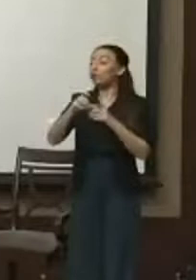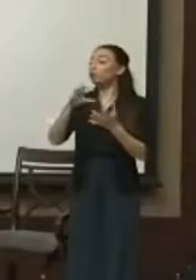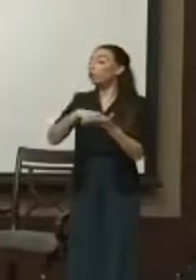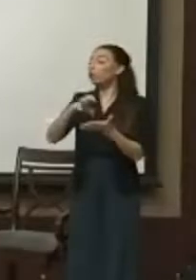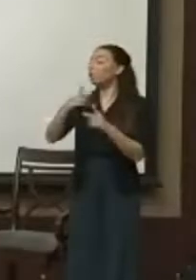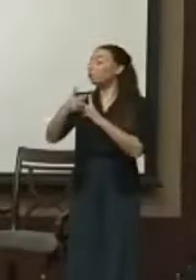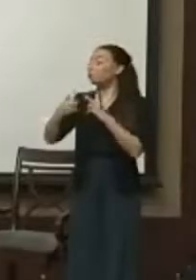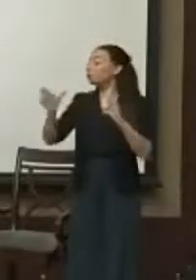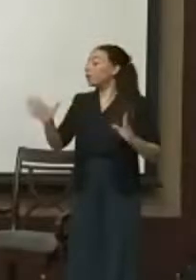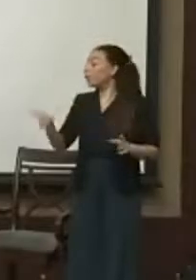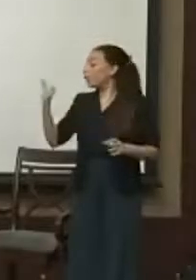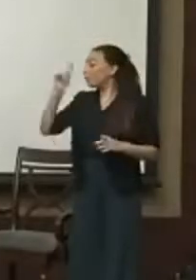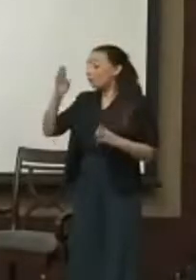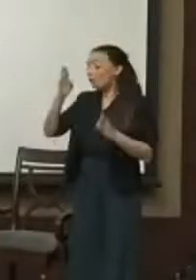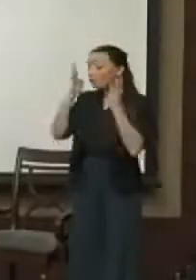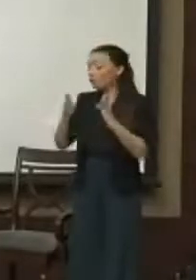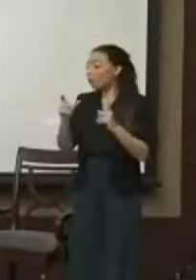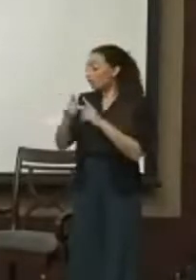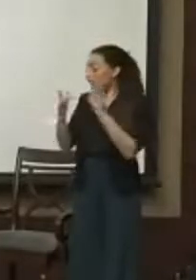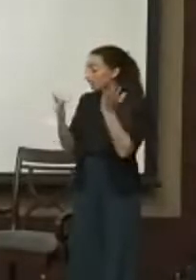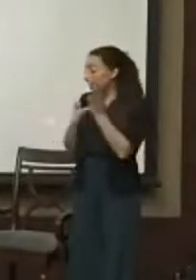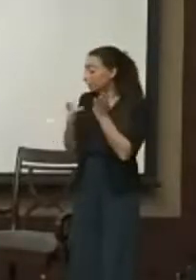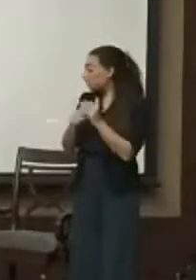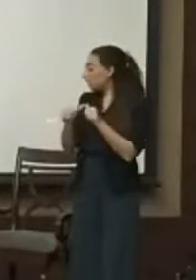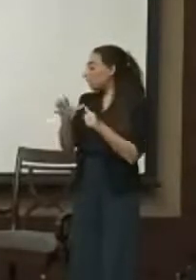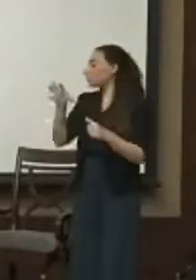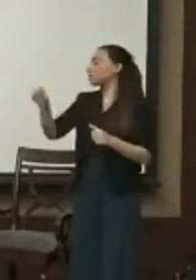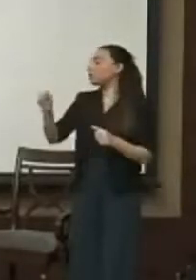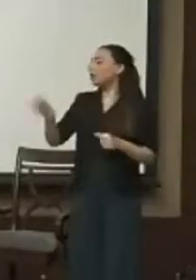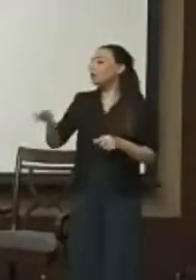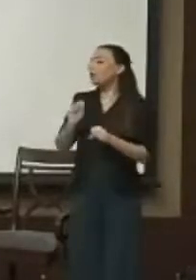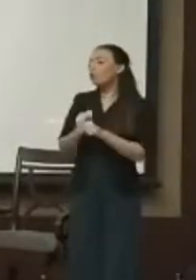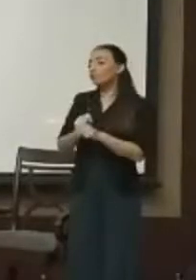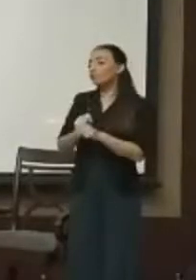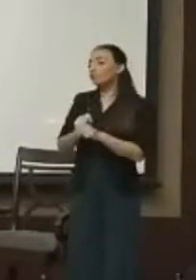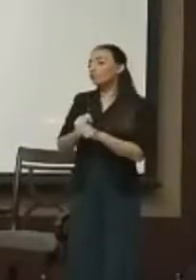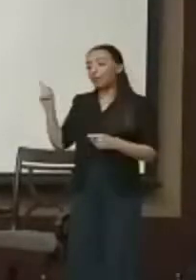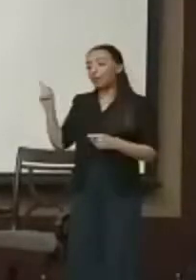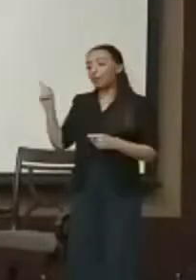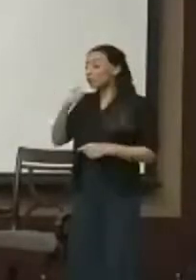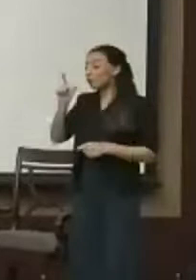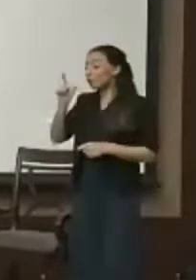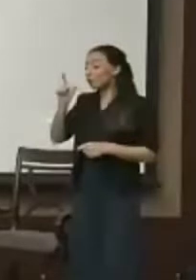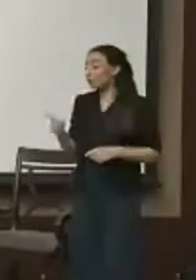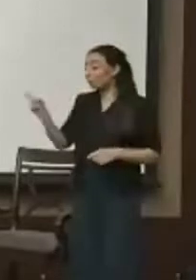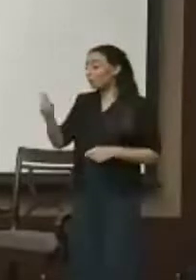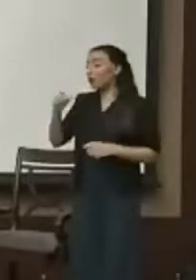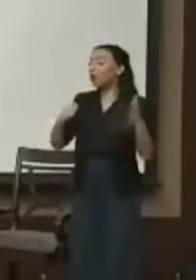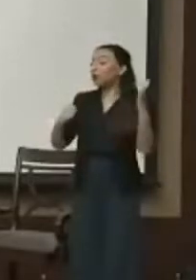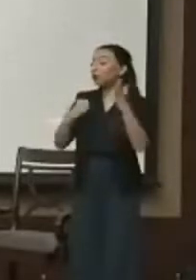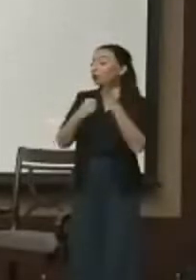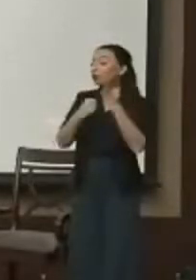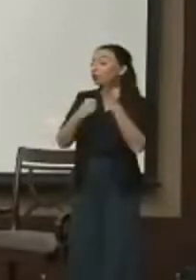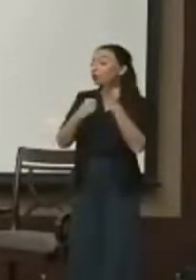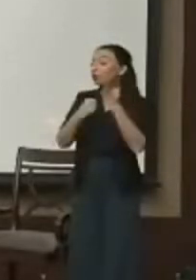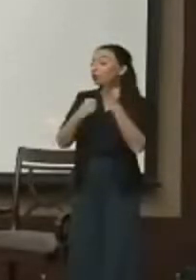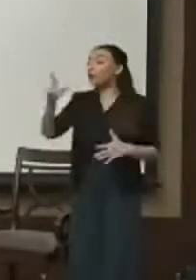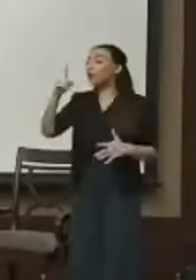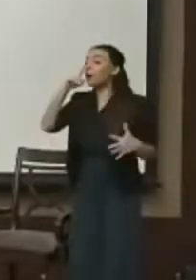that focuses on digital accessibility. She has been recognized as one of the top 15